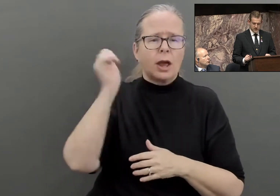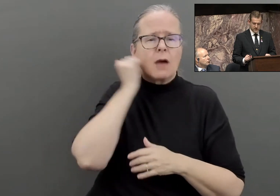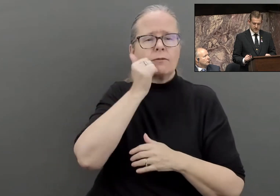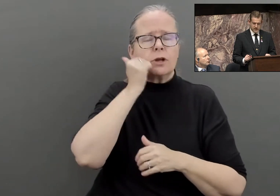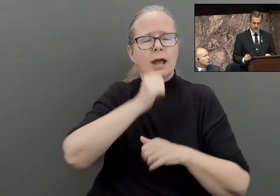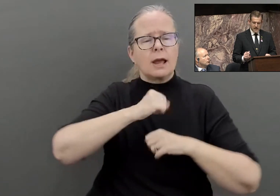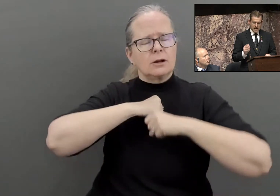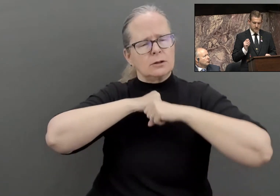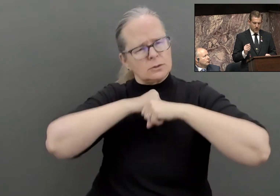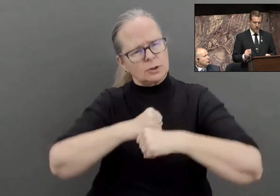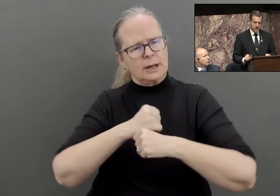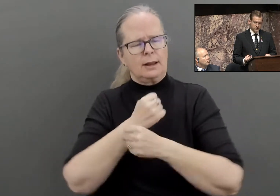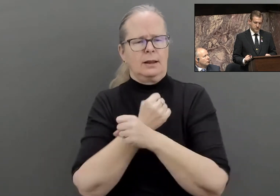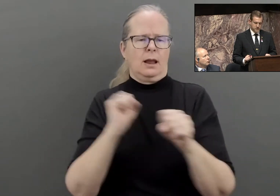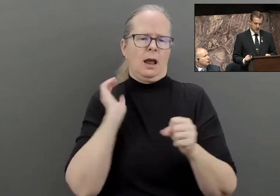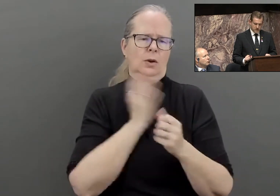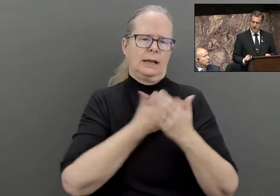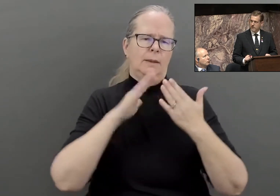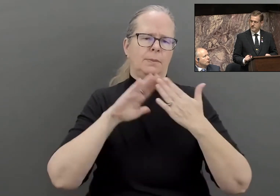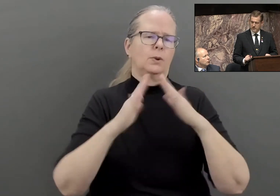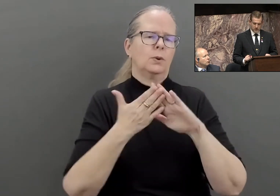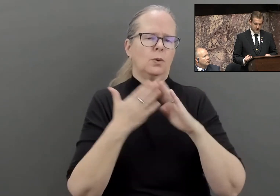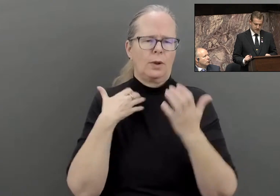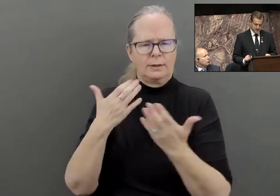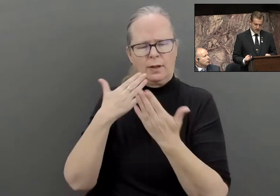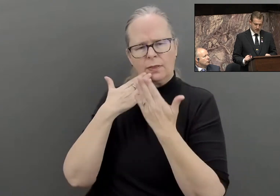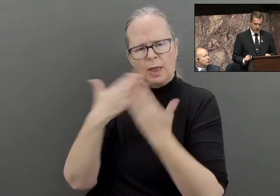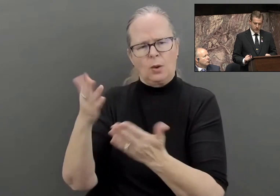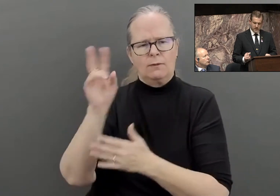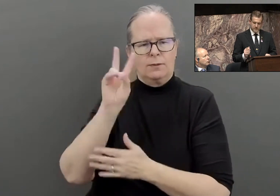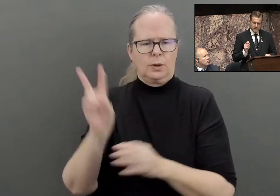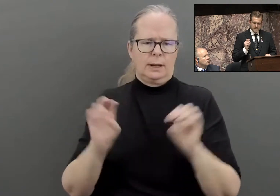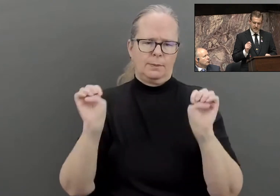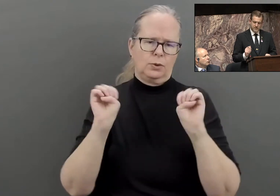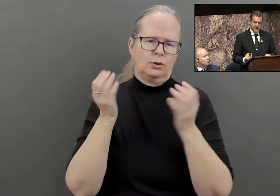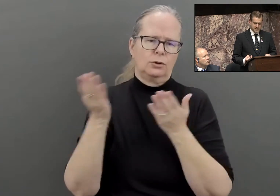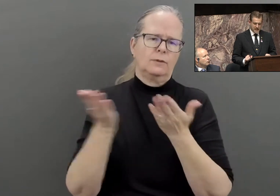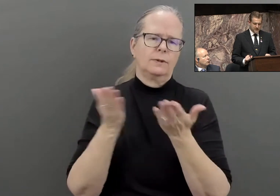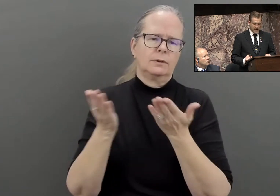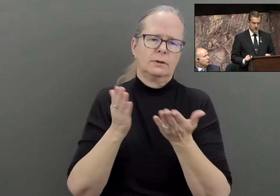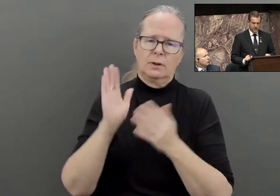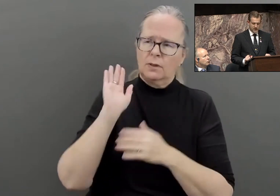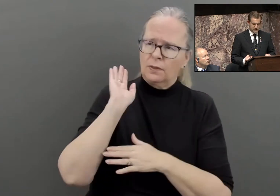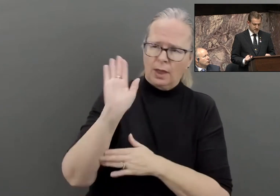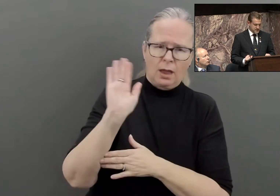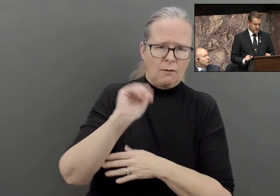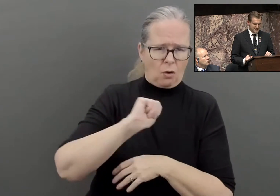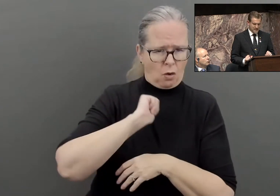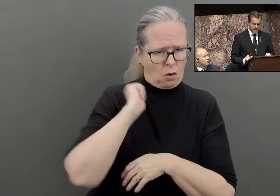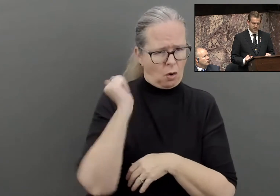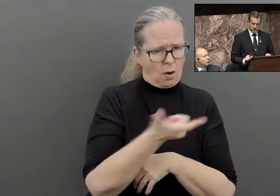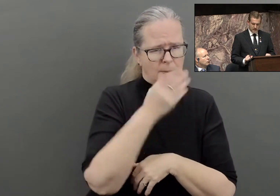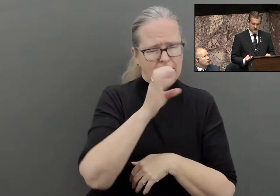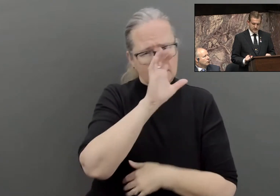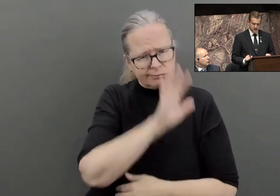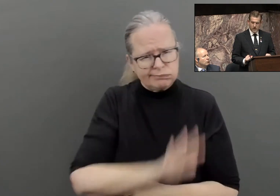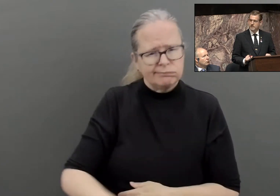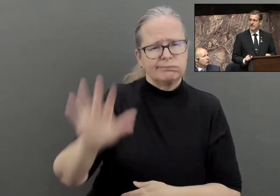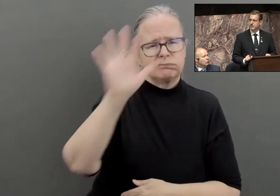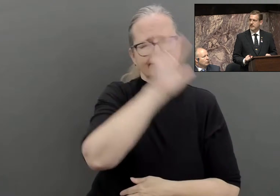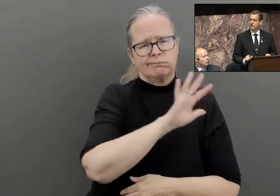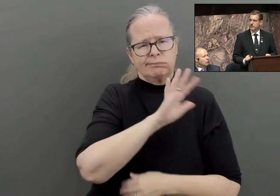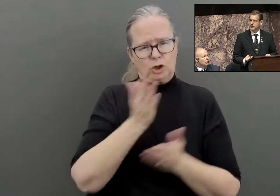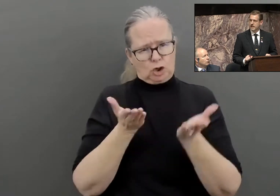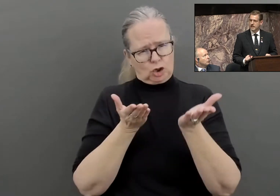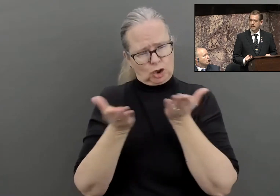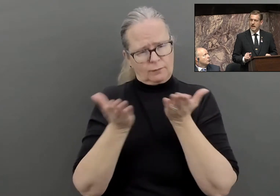Emergency Services and to all those who serve across our province. Your commitment to keeping us safe and your professionalism in times of crisis are